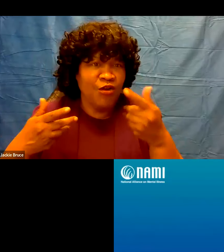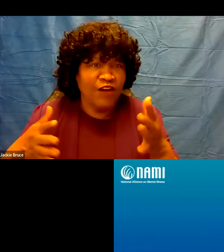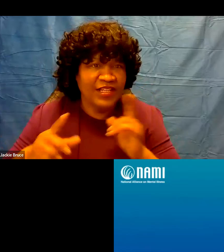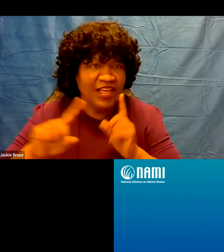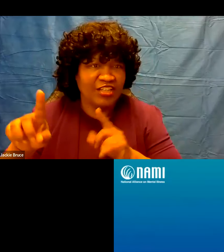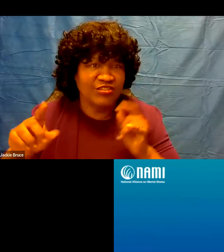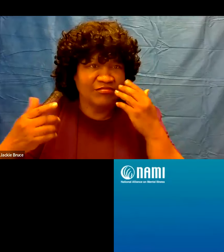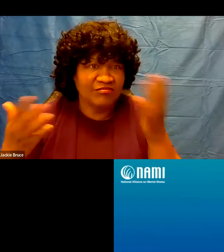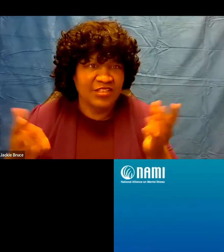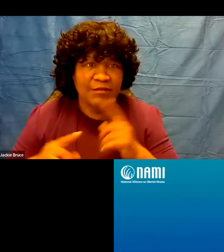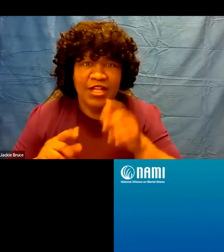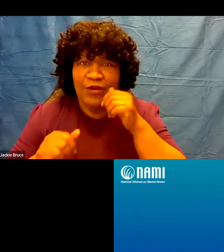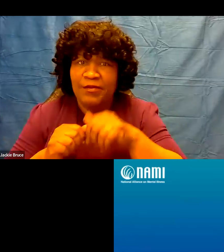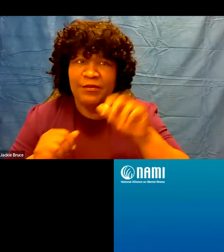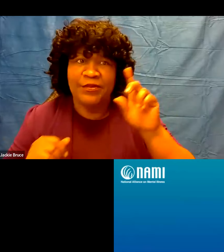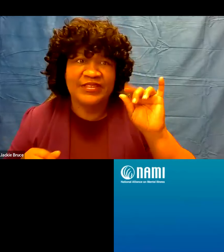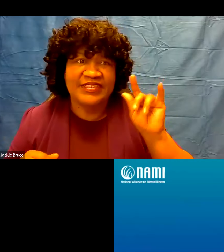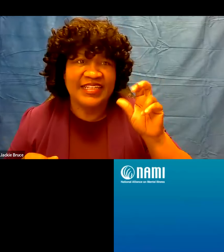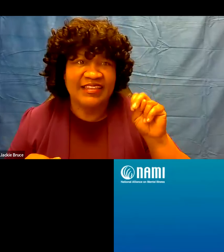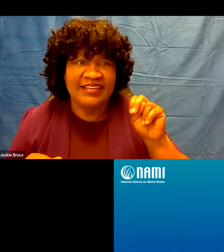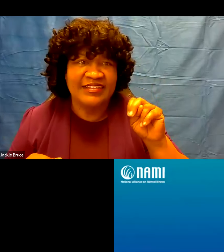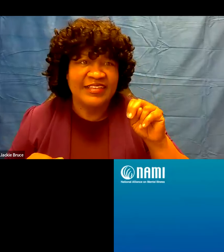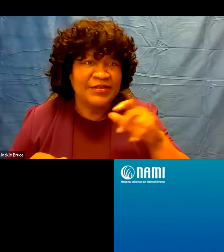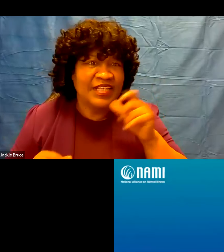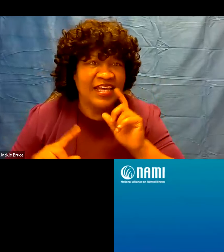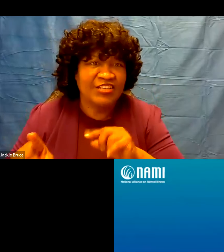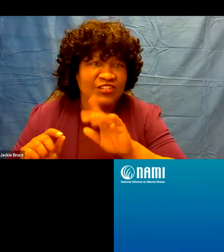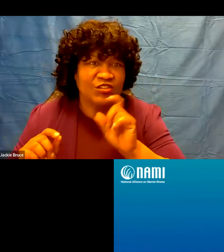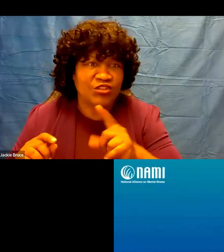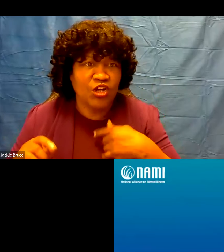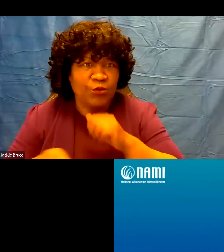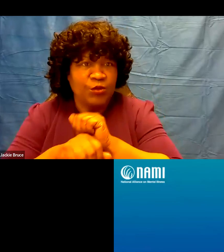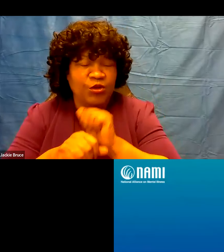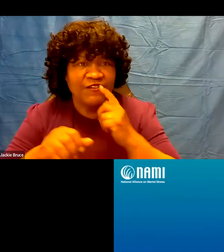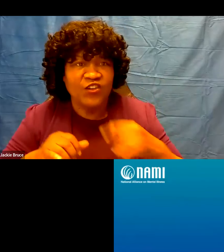don't remember Dylan's question being answered about whether or not we're working towards